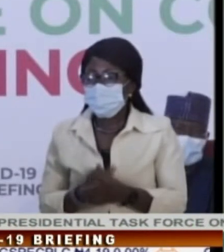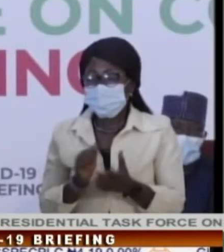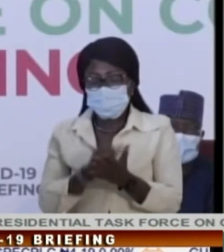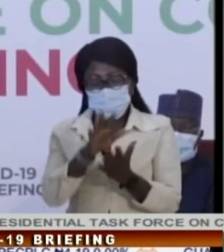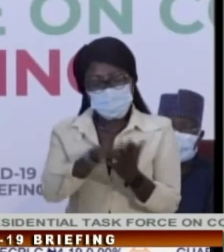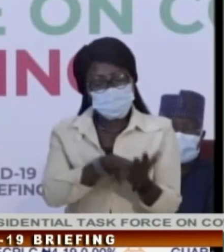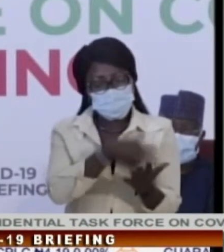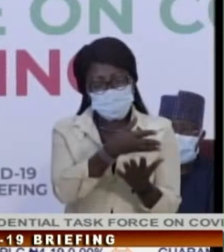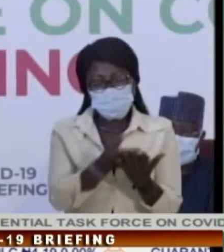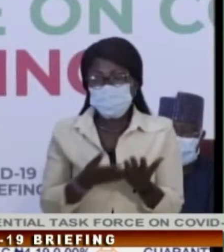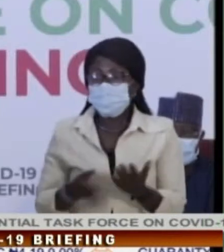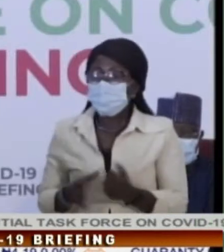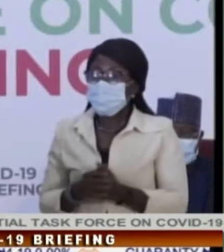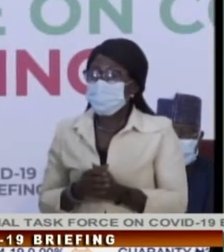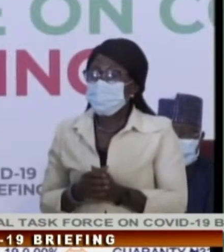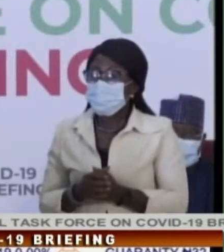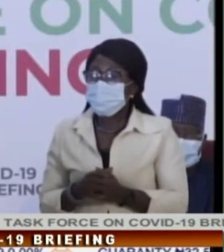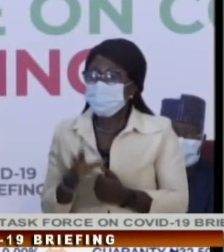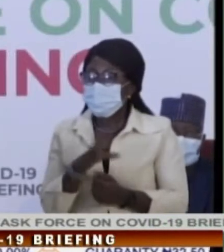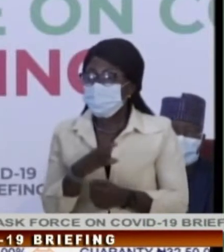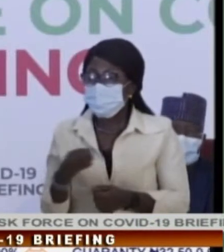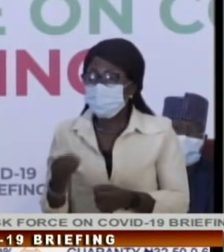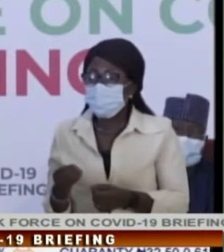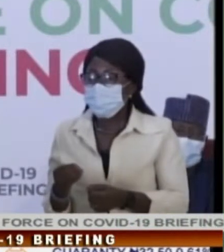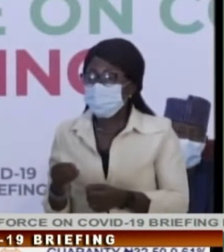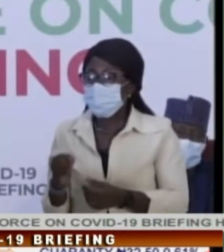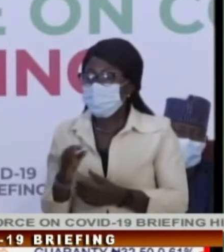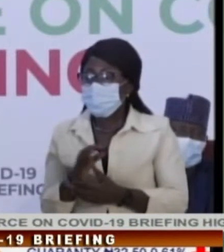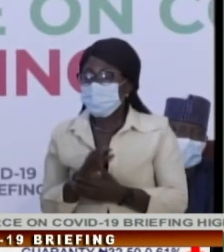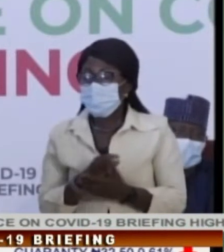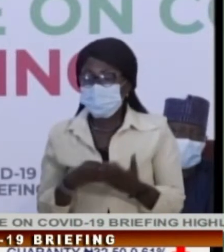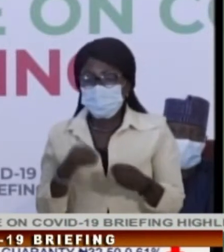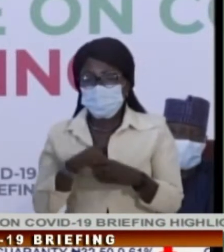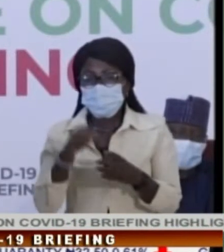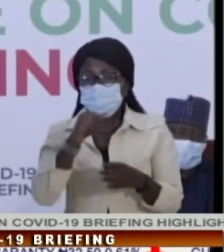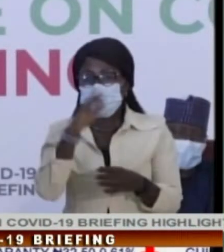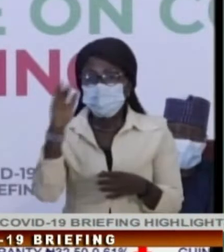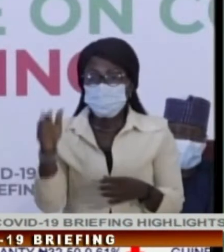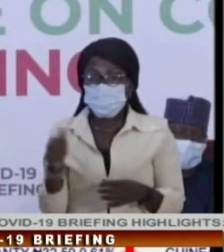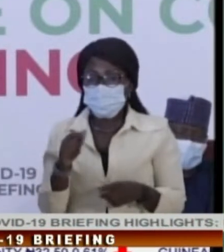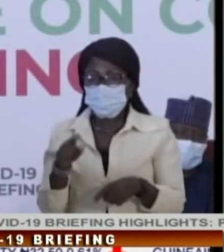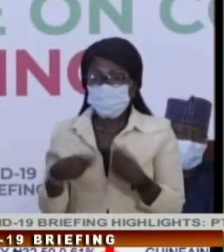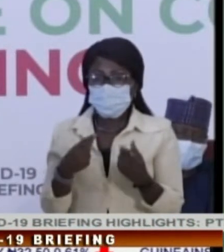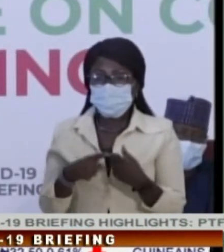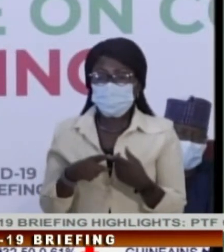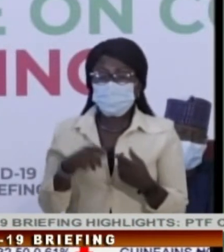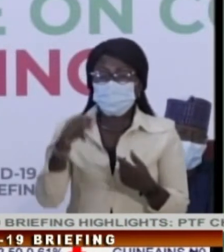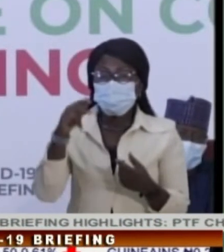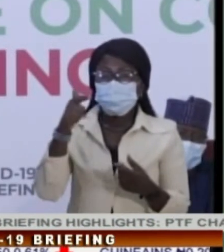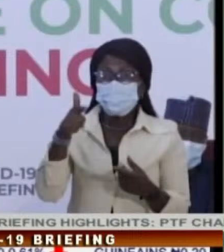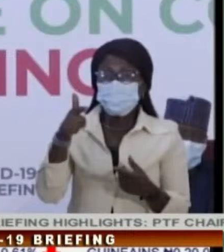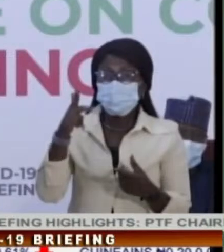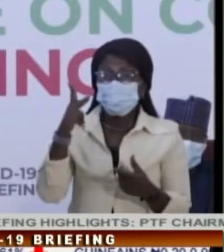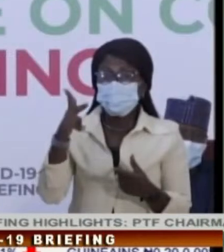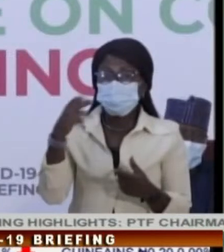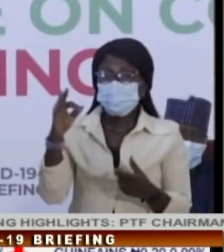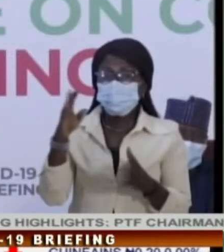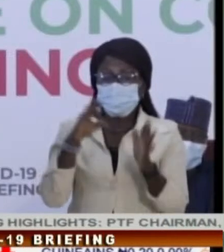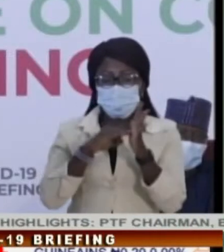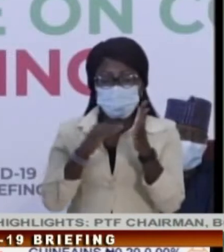schedules customers, and certainly for Abuja, this goes until the 23rd of February. The challenge they are